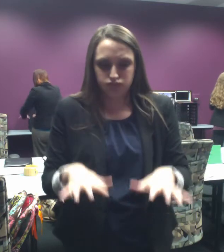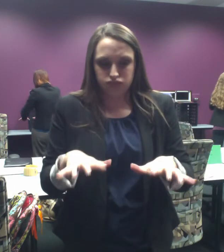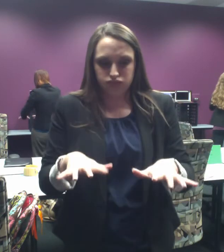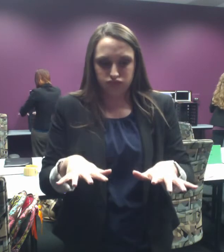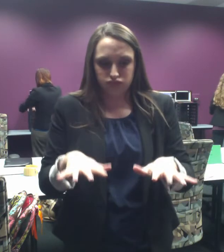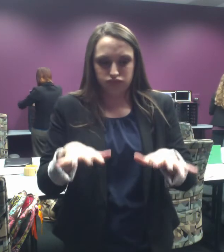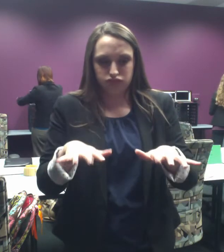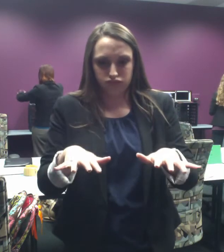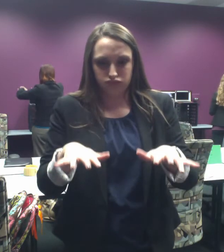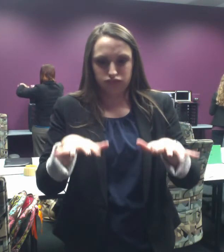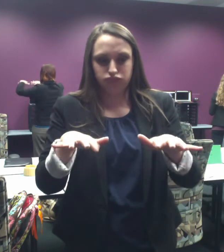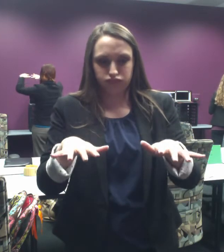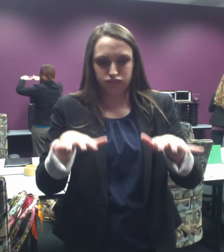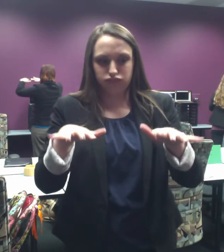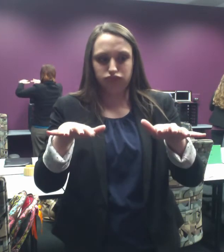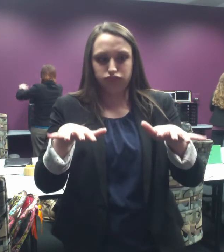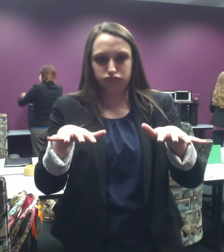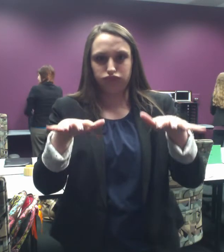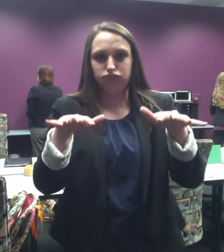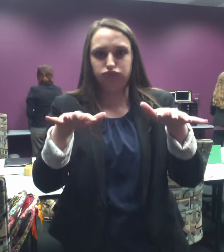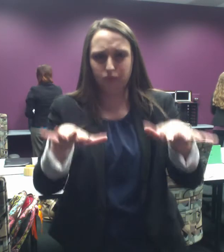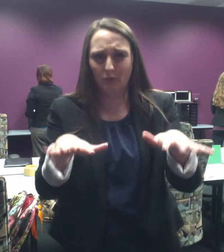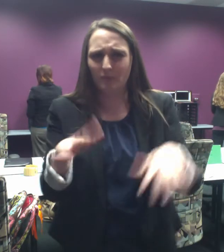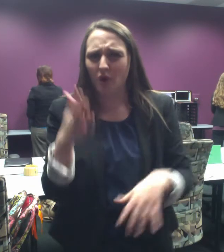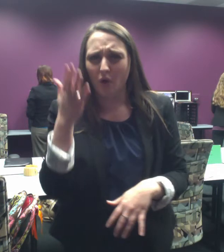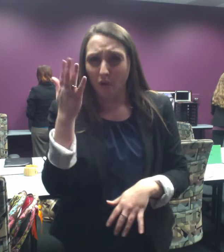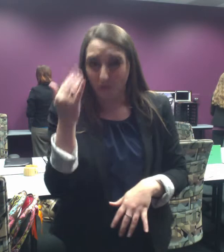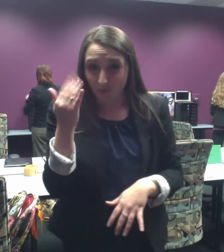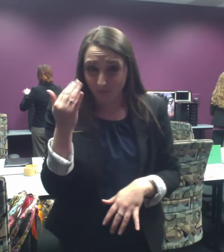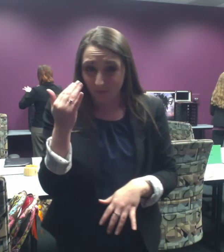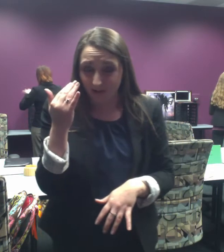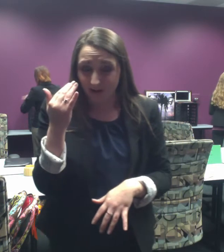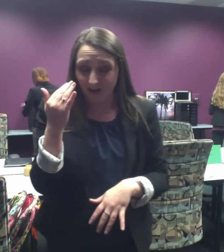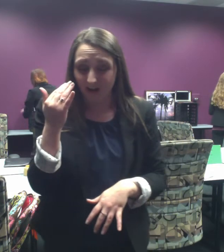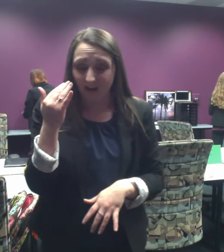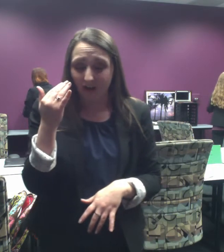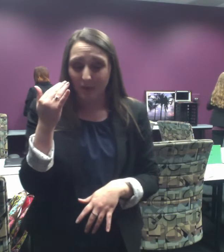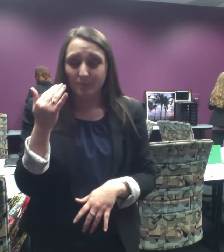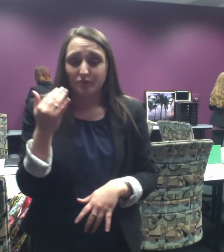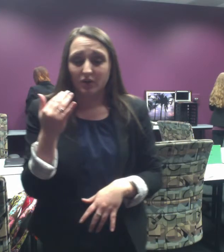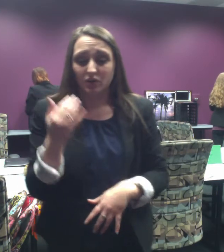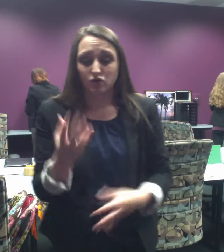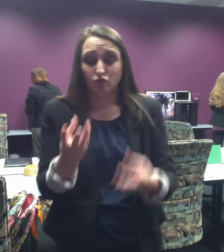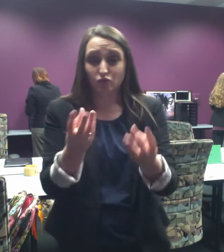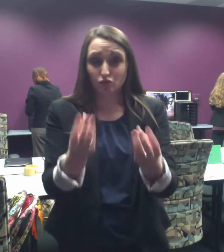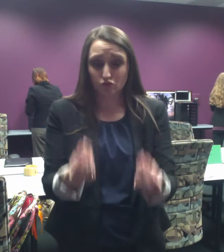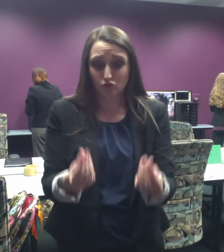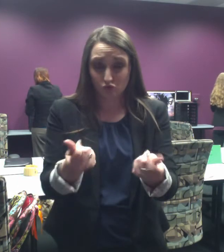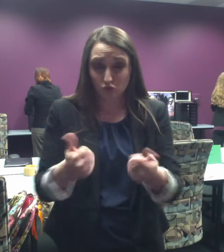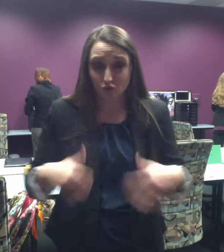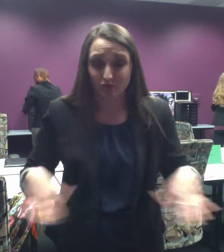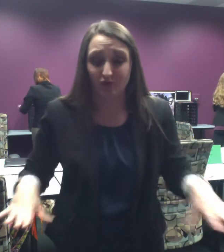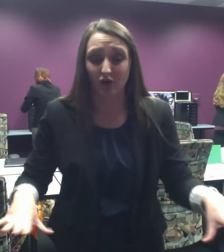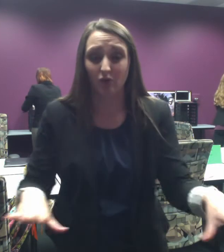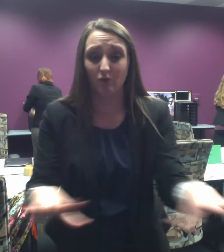Floods. The water can't go in the ground, it's got to run up on top, and usually run downhill. It's like the video we watched